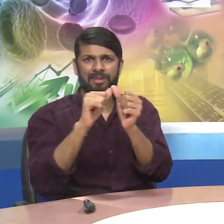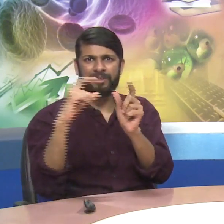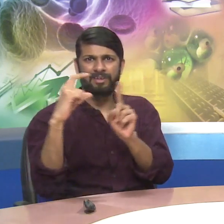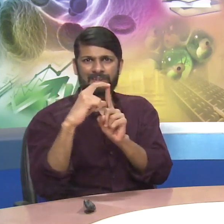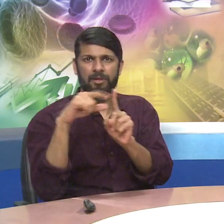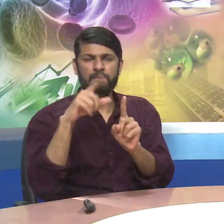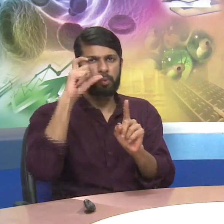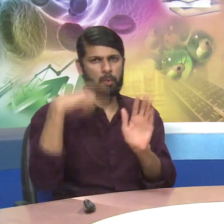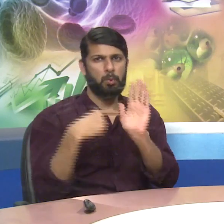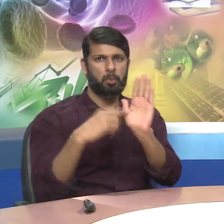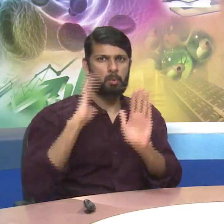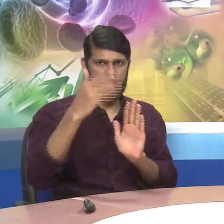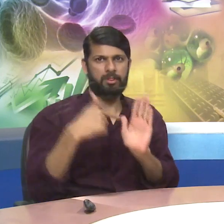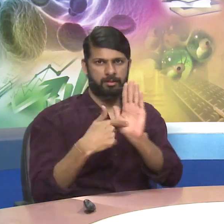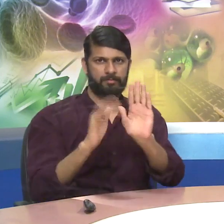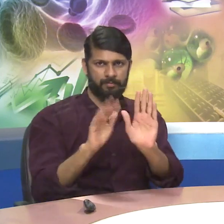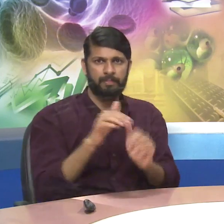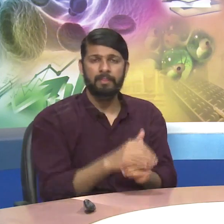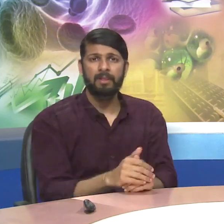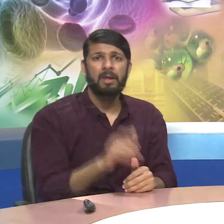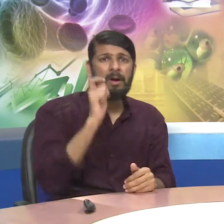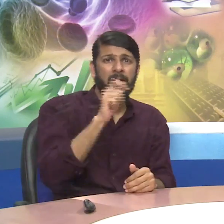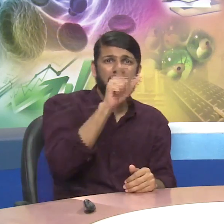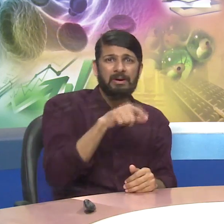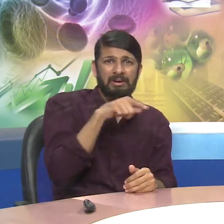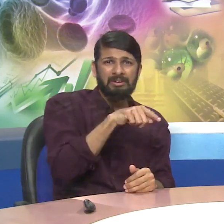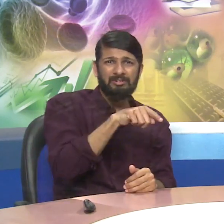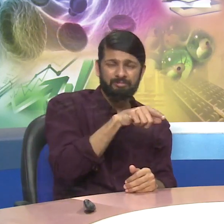Dr. Rajendra Prasad, he was